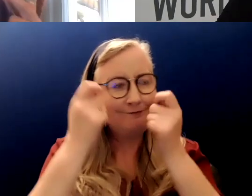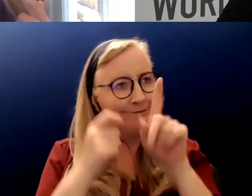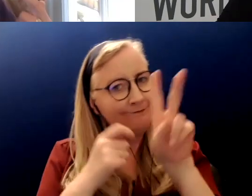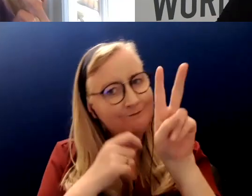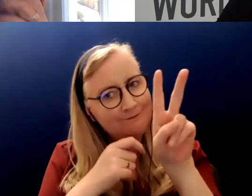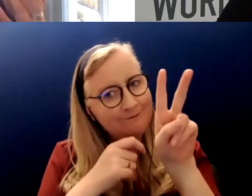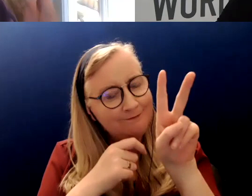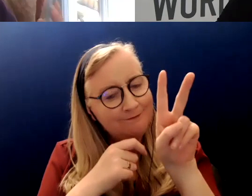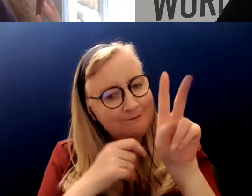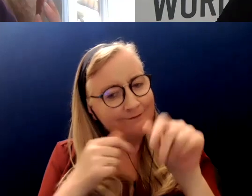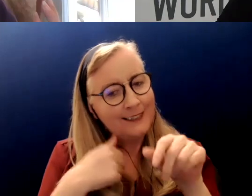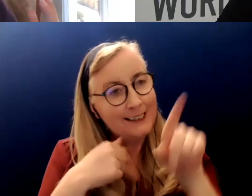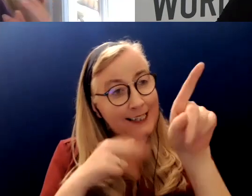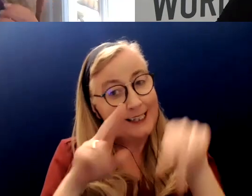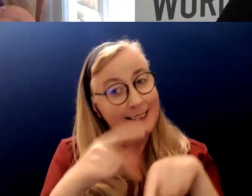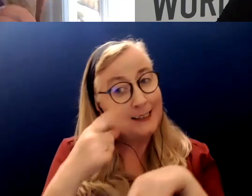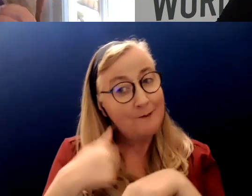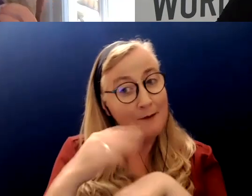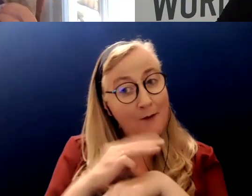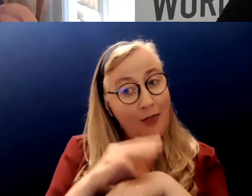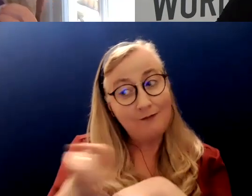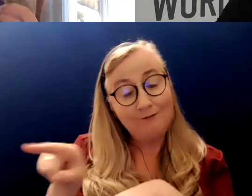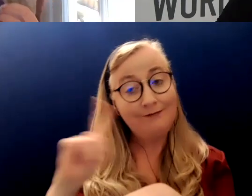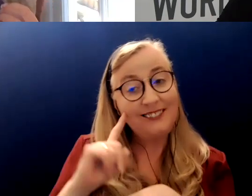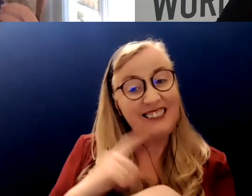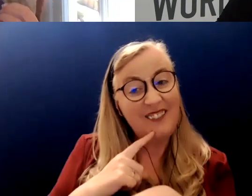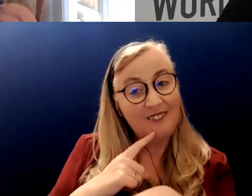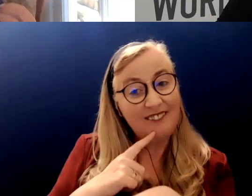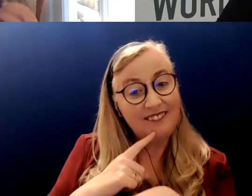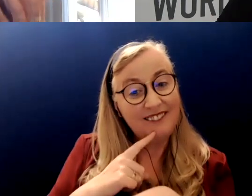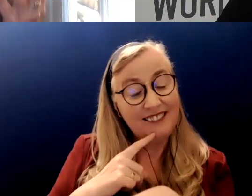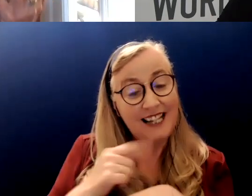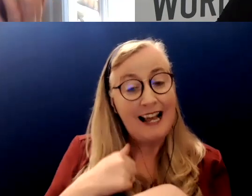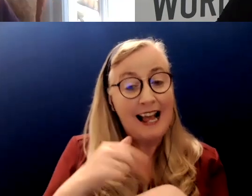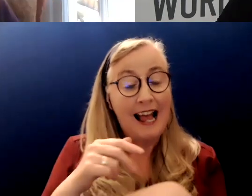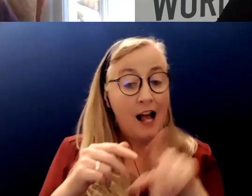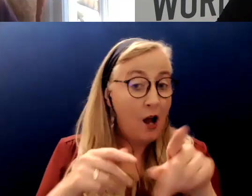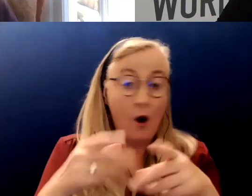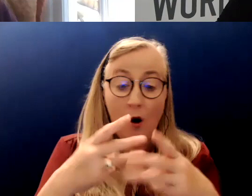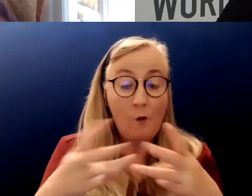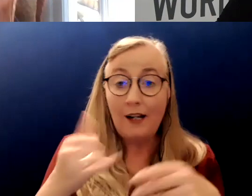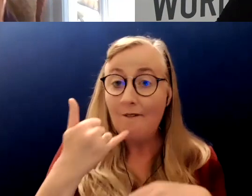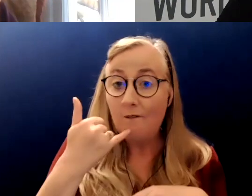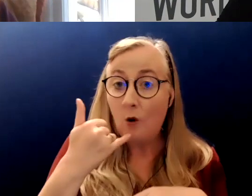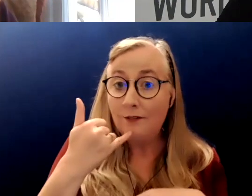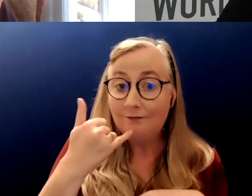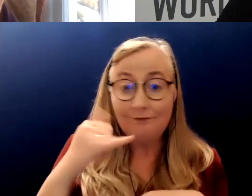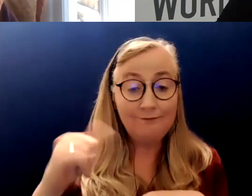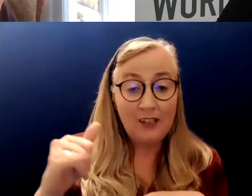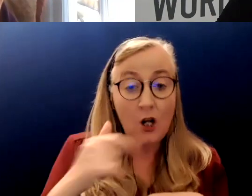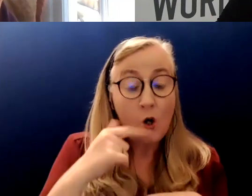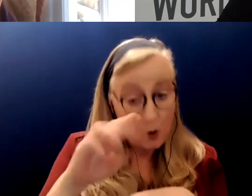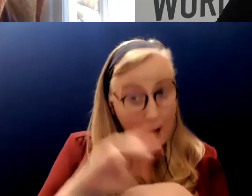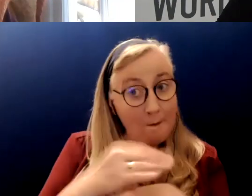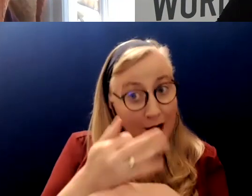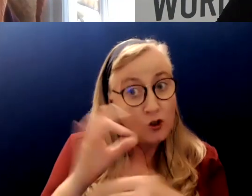could see that my mother was deaf. I could see, or when the phone call came and someone said, "Are your parents home?"